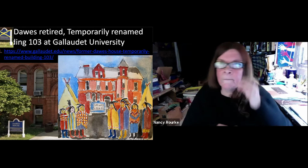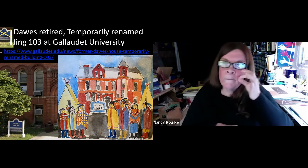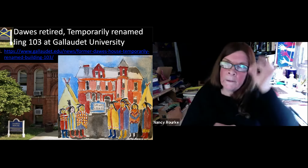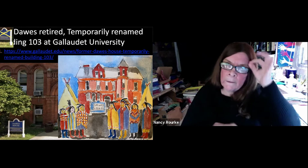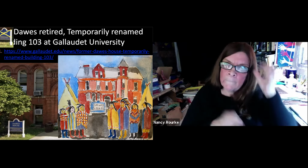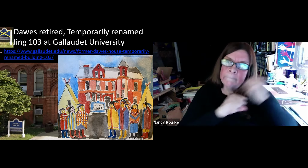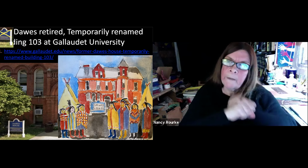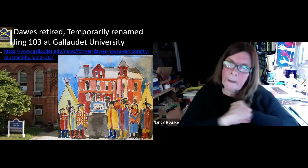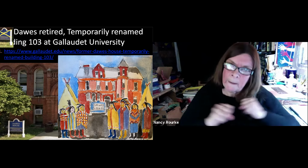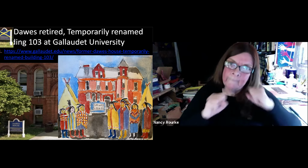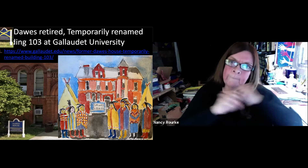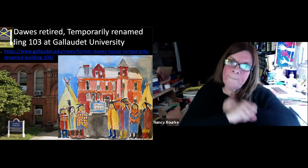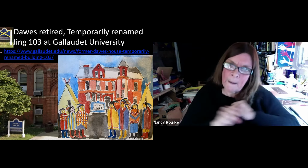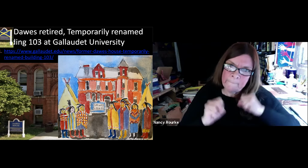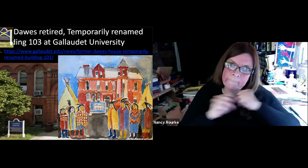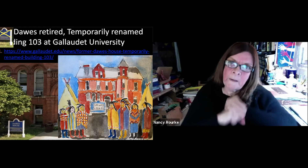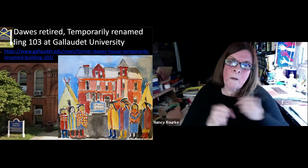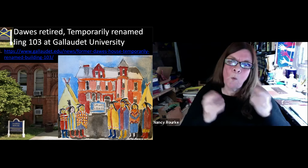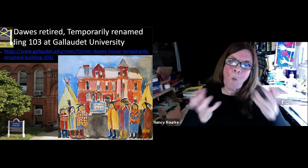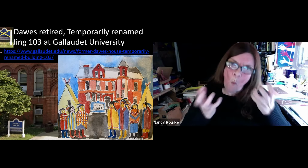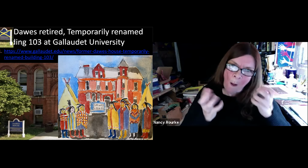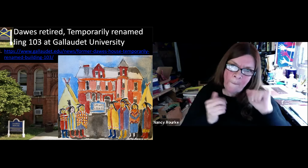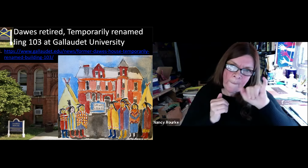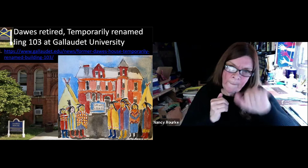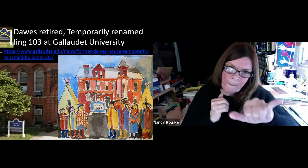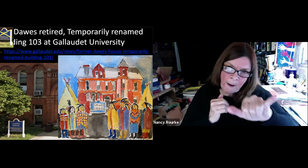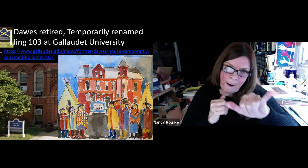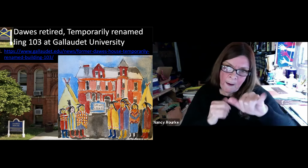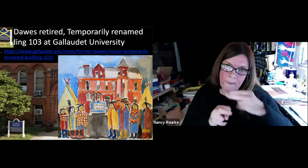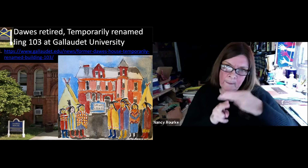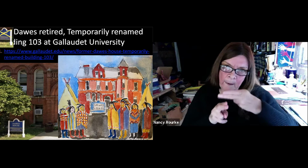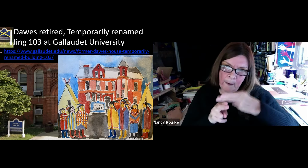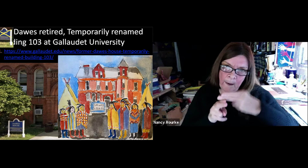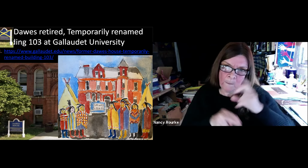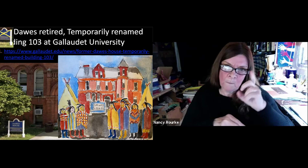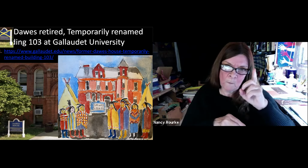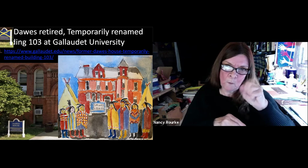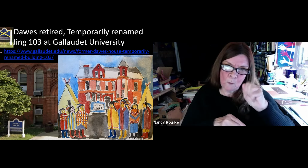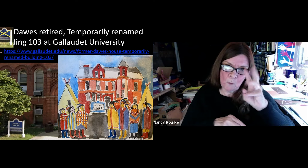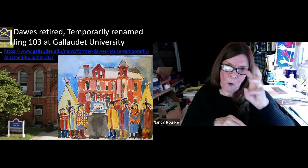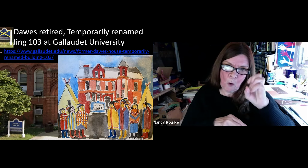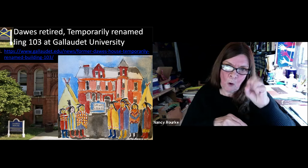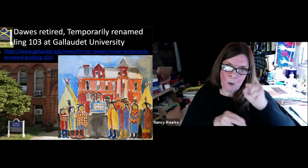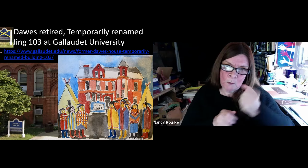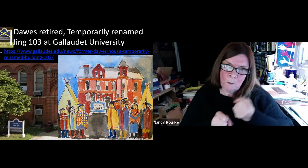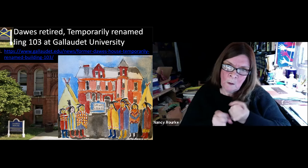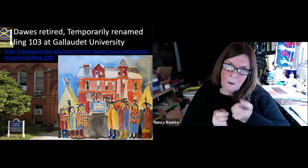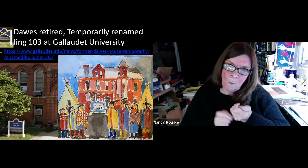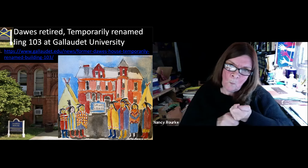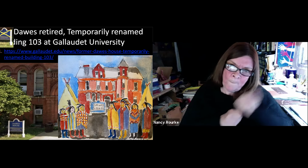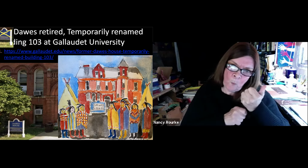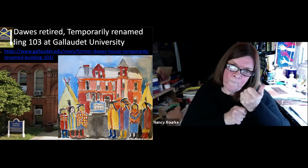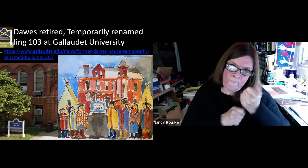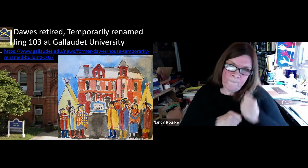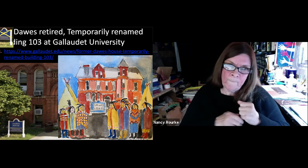This has been a big achievement from the Native community. They have fought and fought